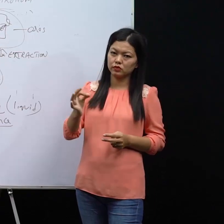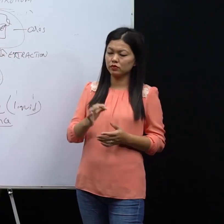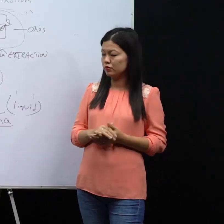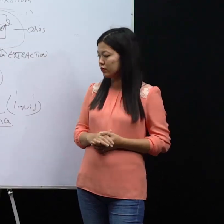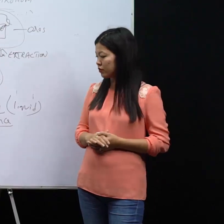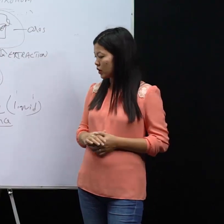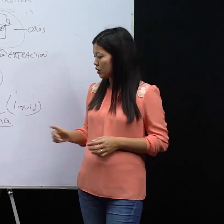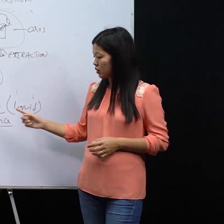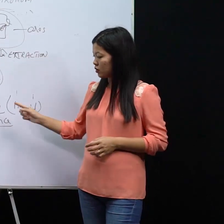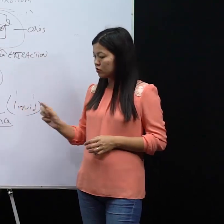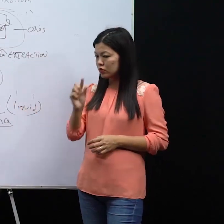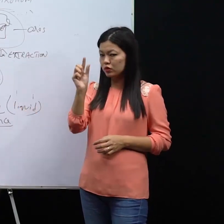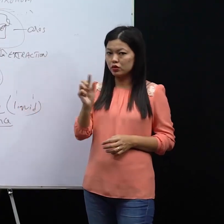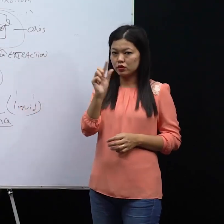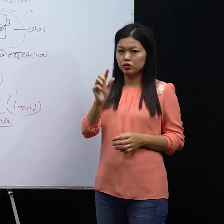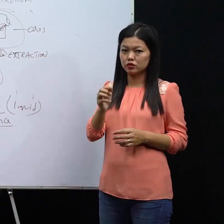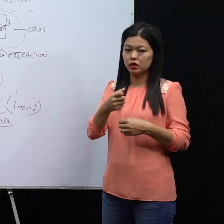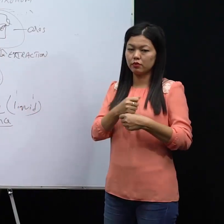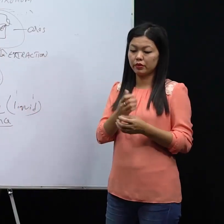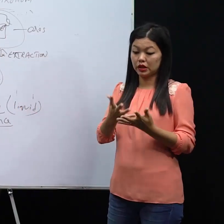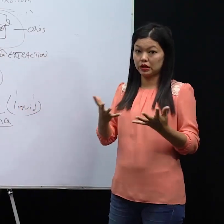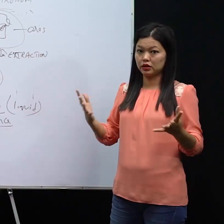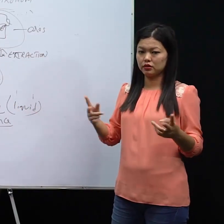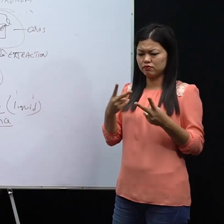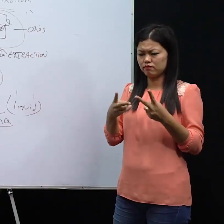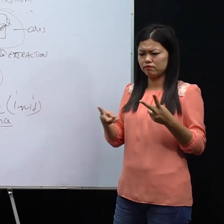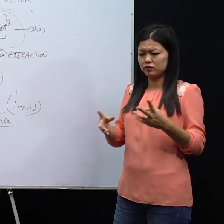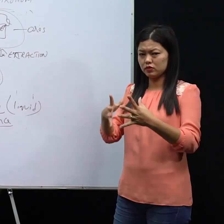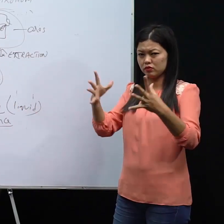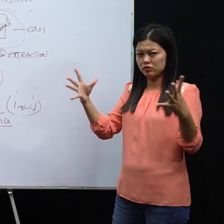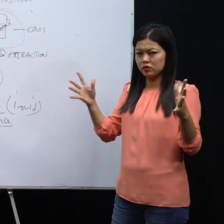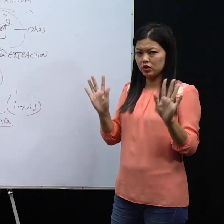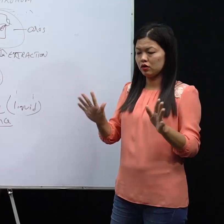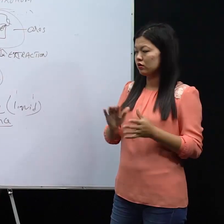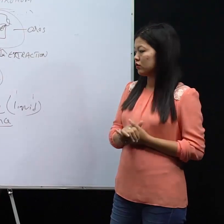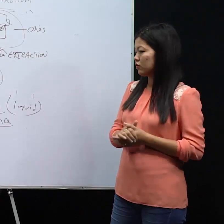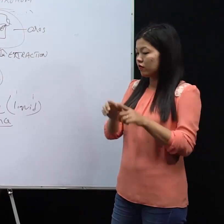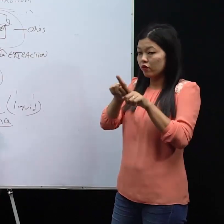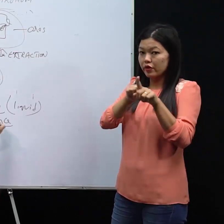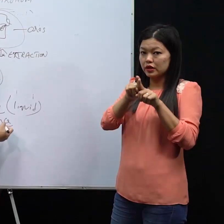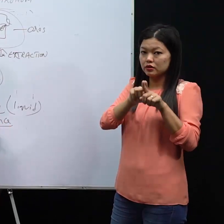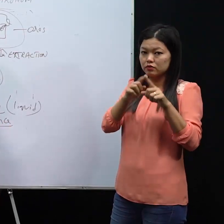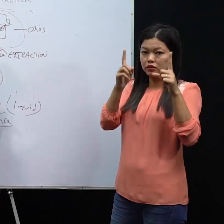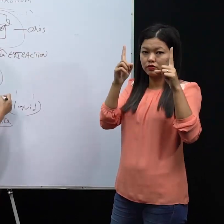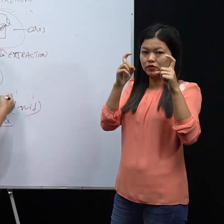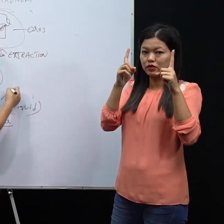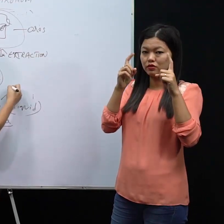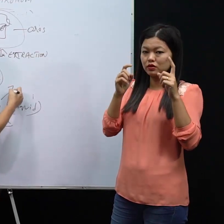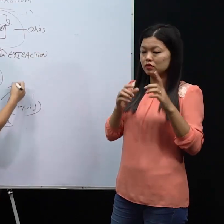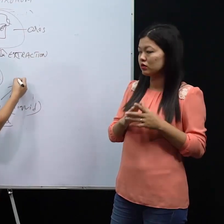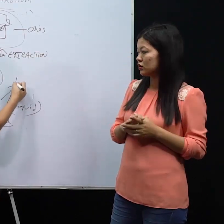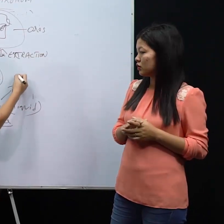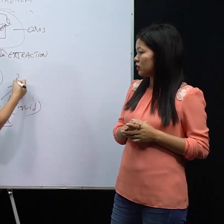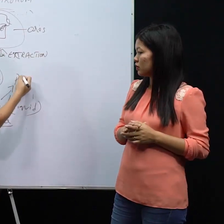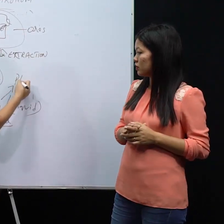we get many products. Okay. Now, photographic material. Okay, one important use is photographic